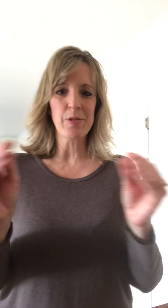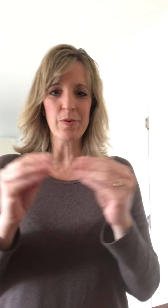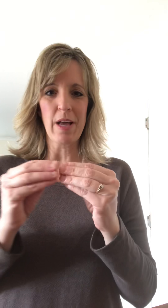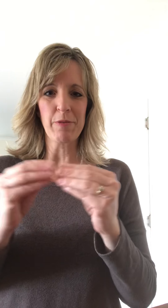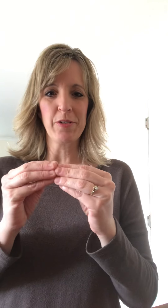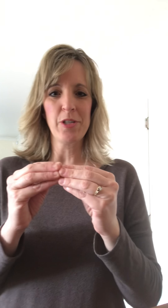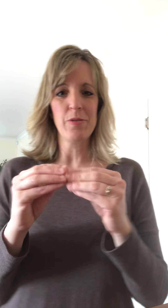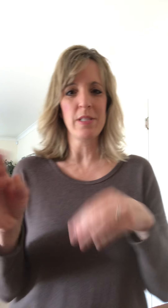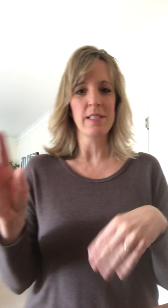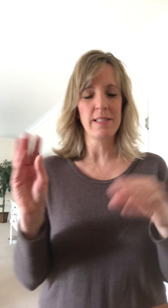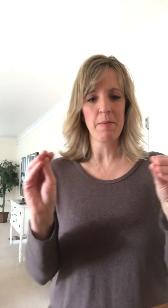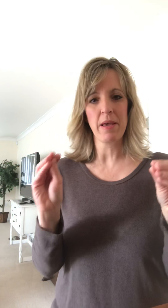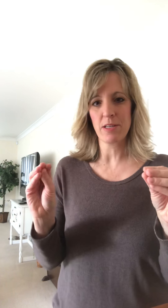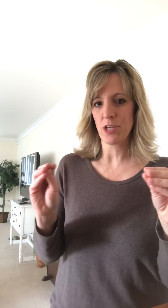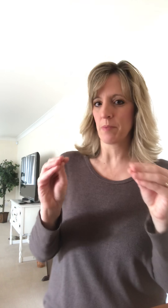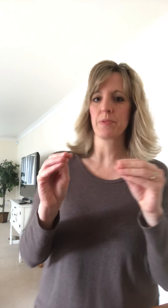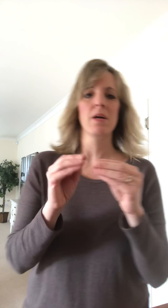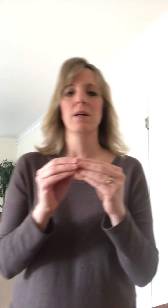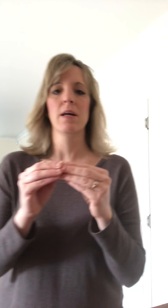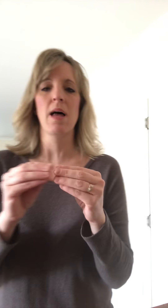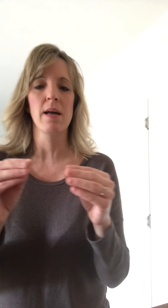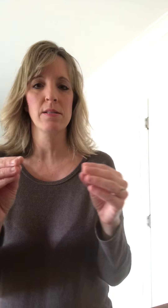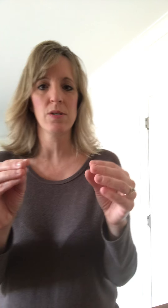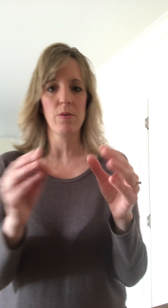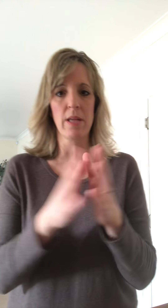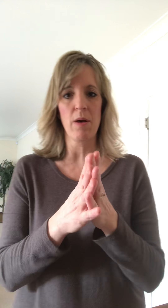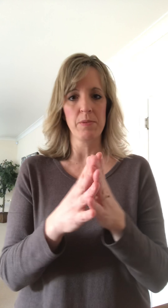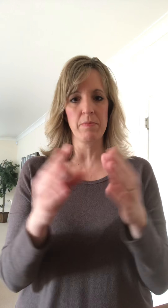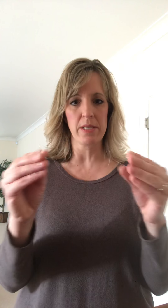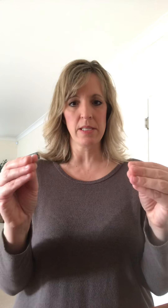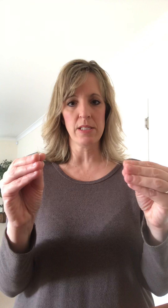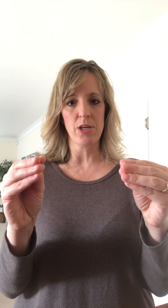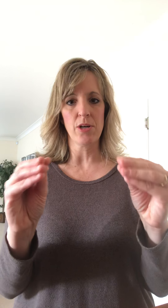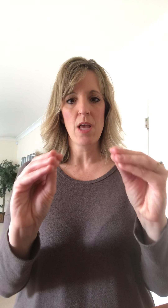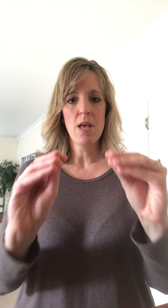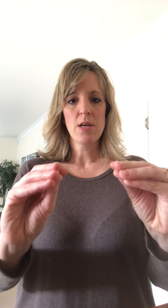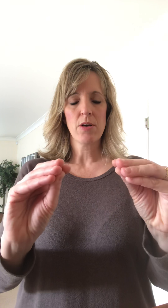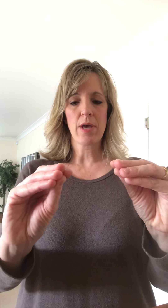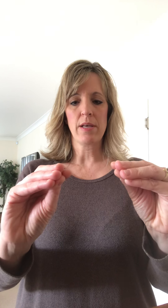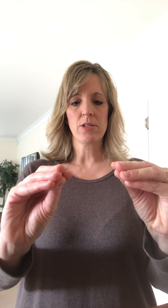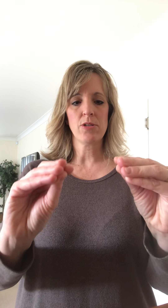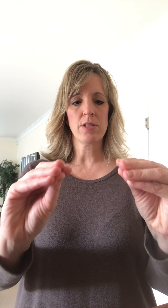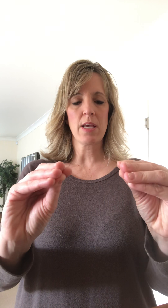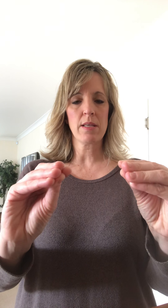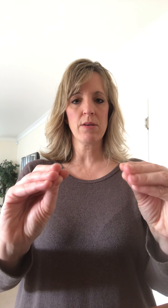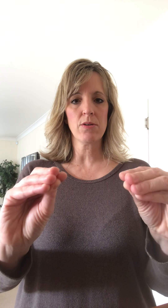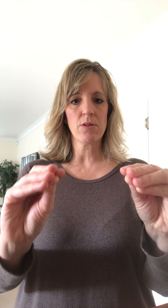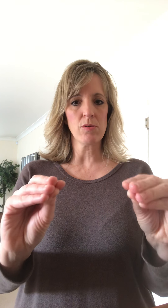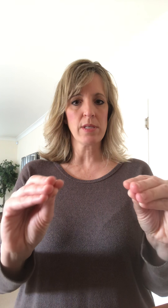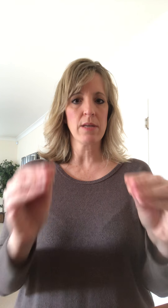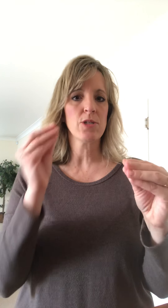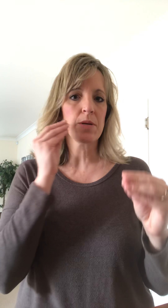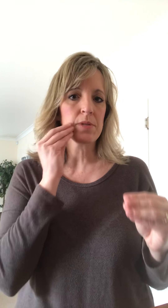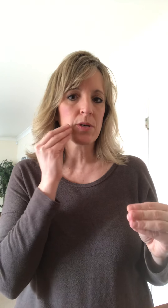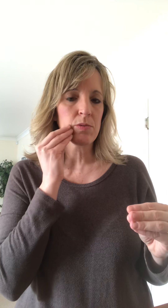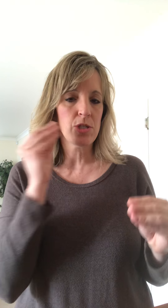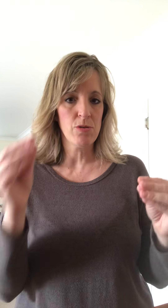so glad we're using the same hand shapes a lot, so it helps. It makes it easier. Okay, so you take those hand shapes that you would use